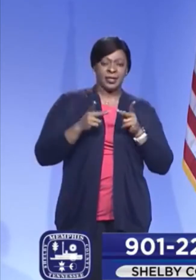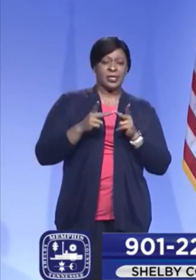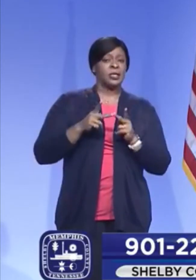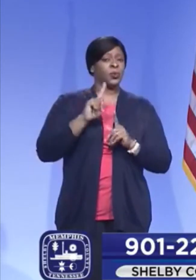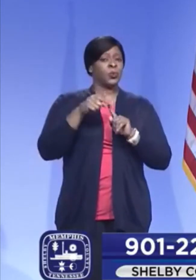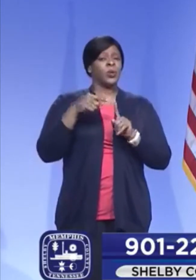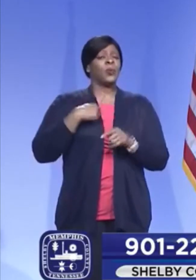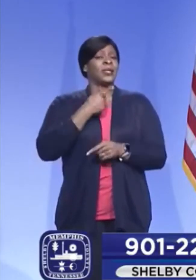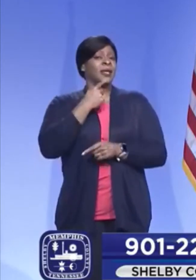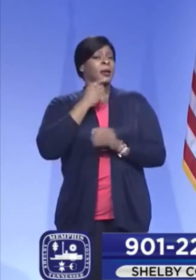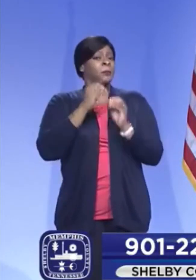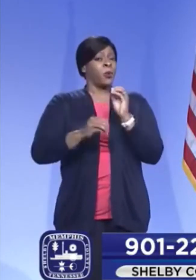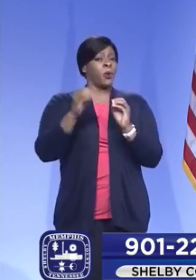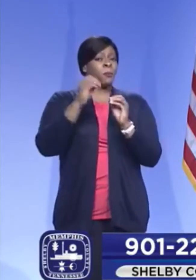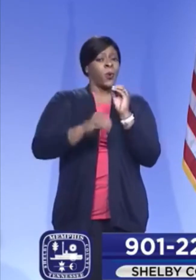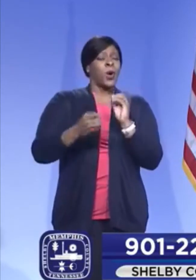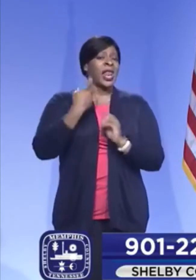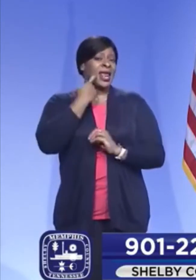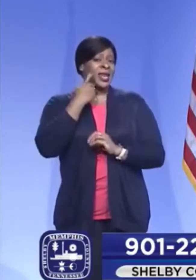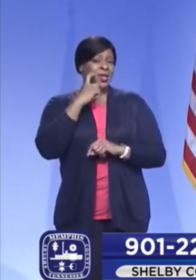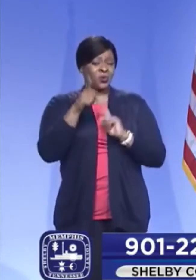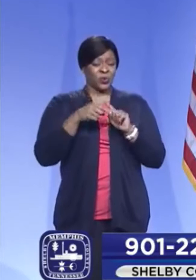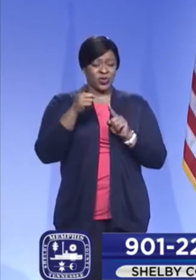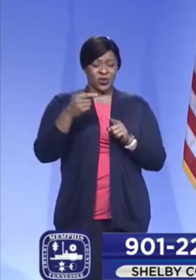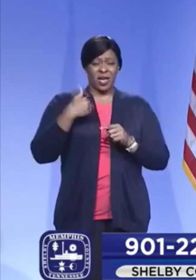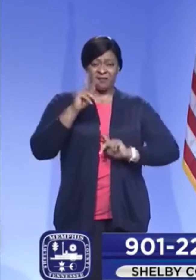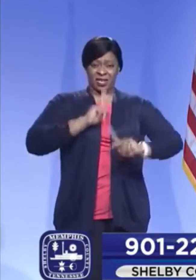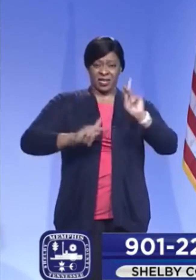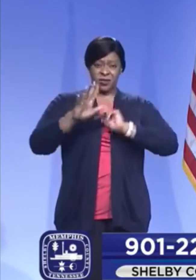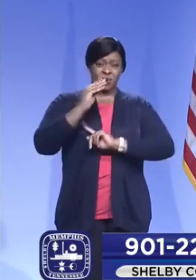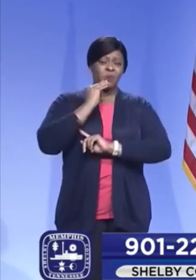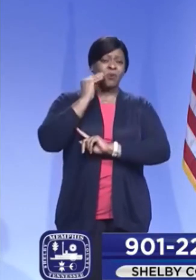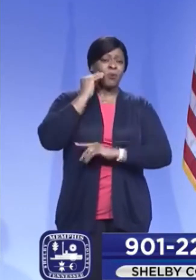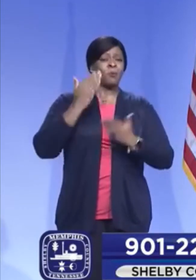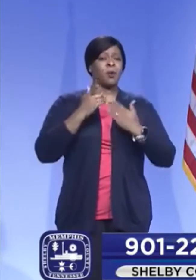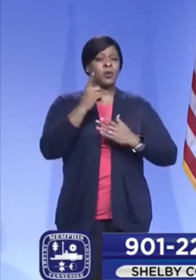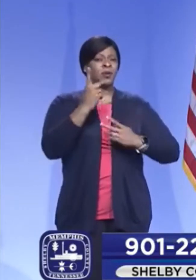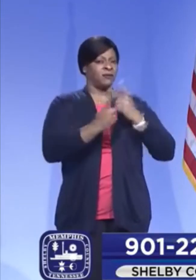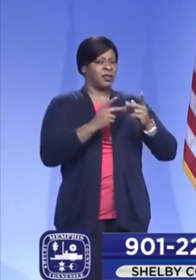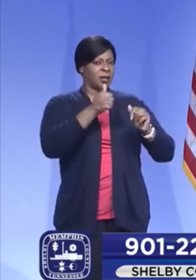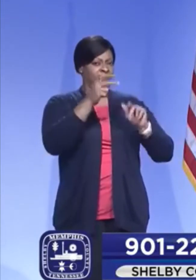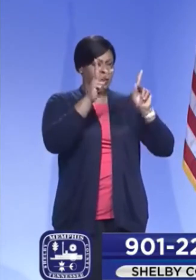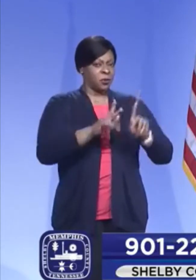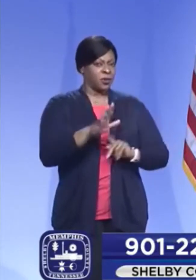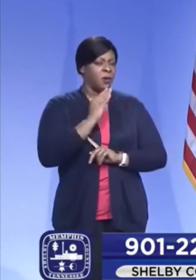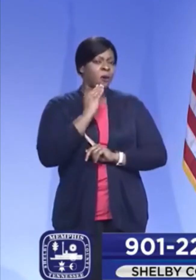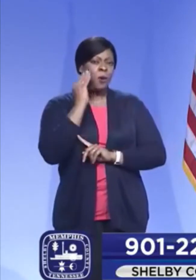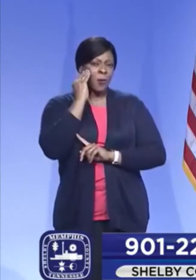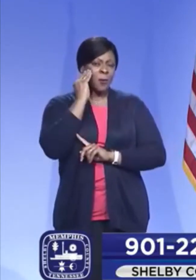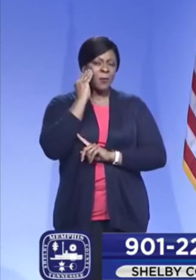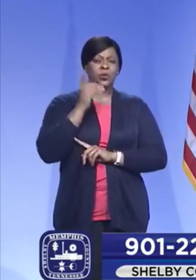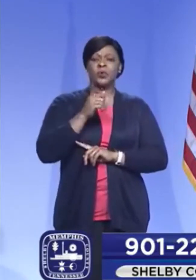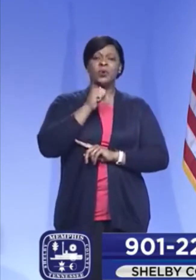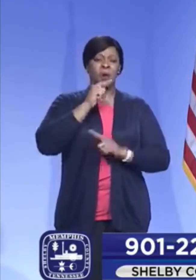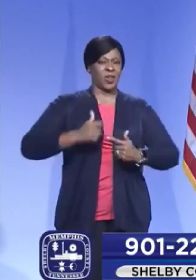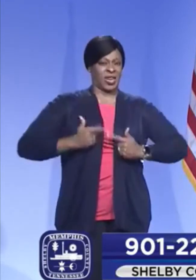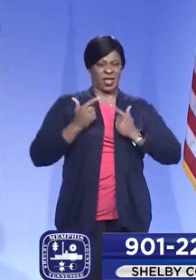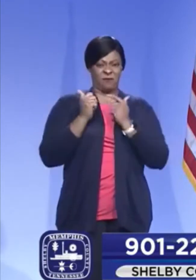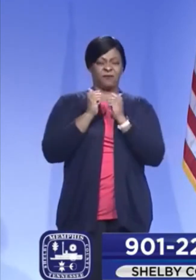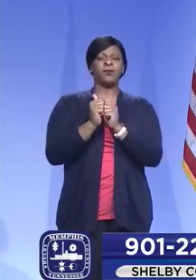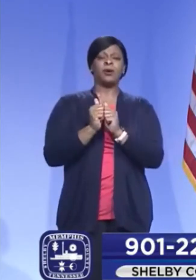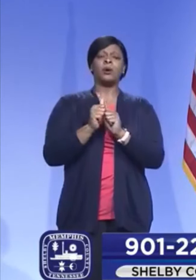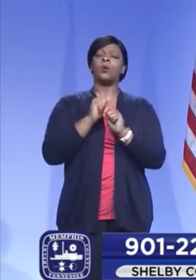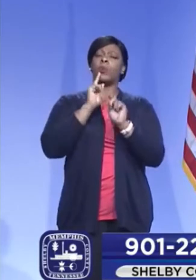been saying more and more lately, as you have guests at your house or perhaps you visit somebody else's home that you don't live with, it's